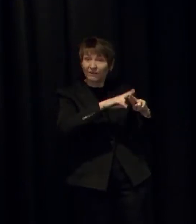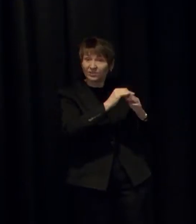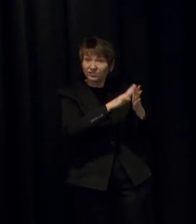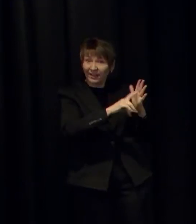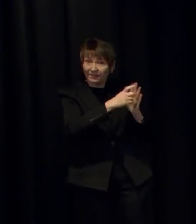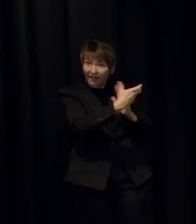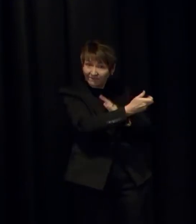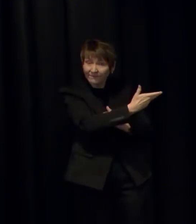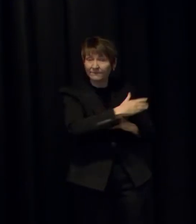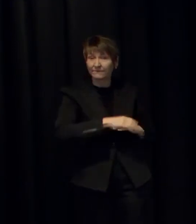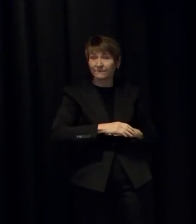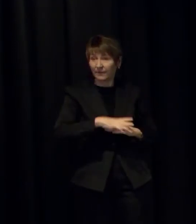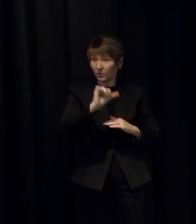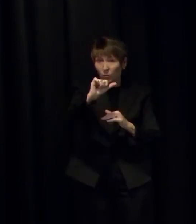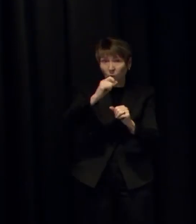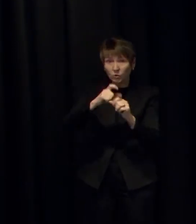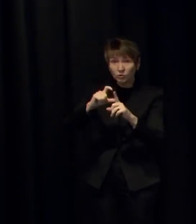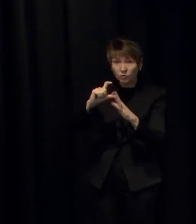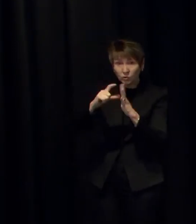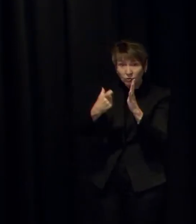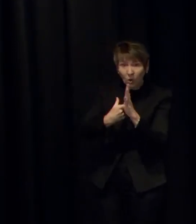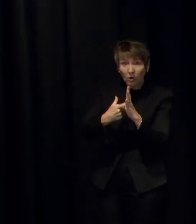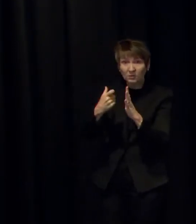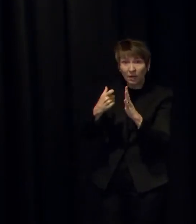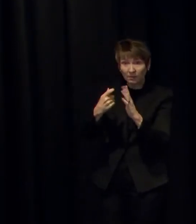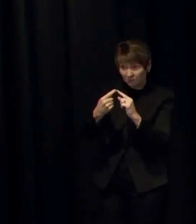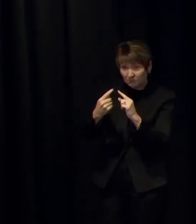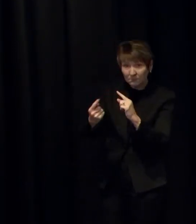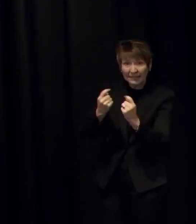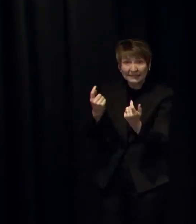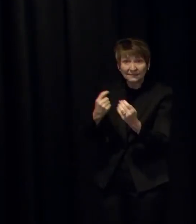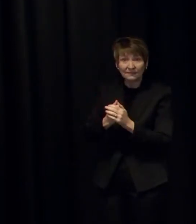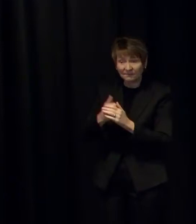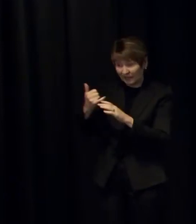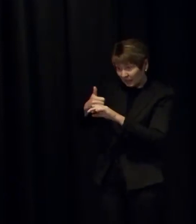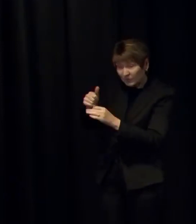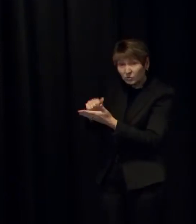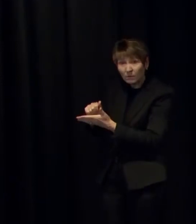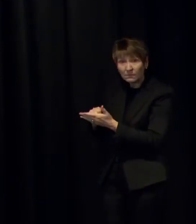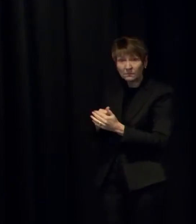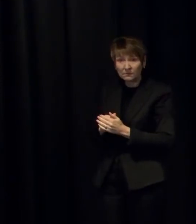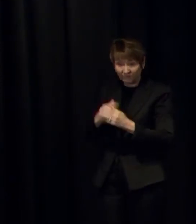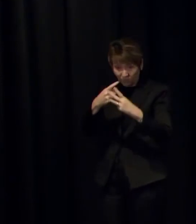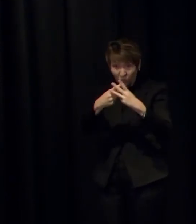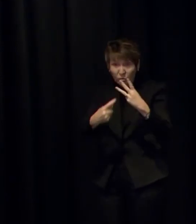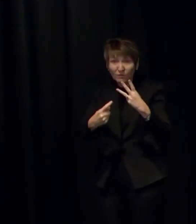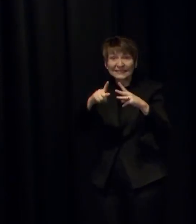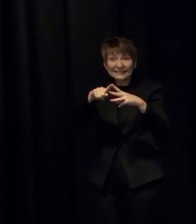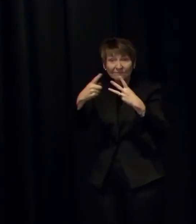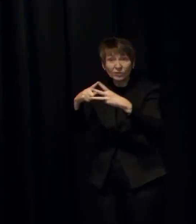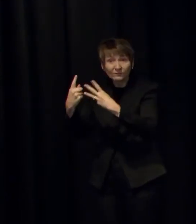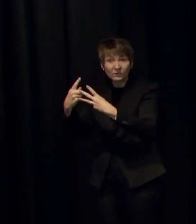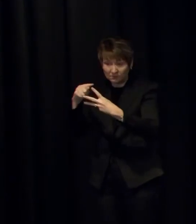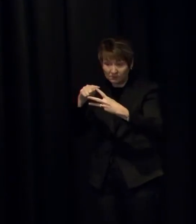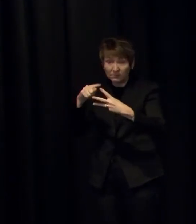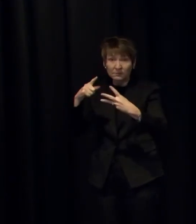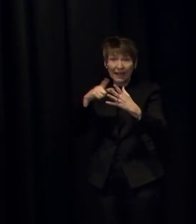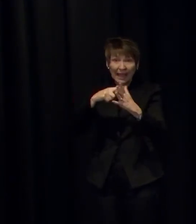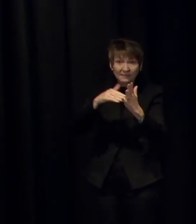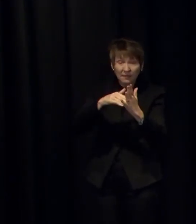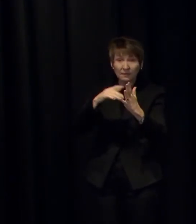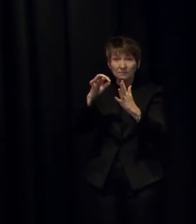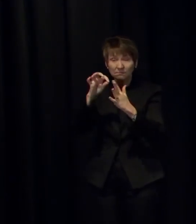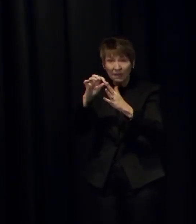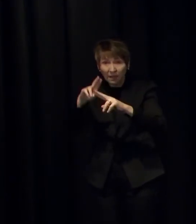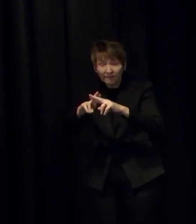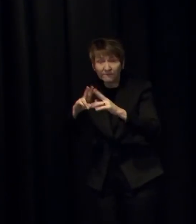everybody who's in ICU is not fully vaccinated. That's the number that matters the most, and that's